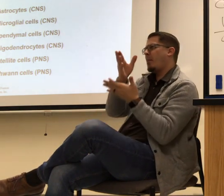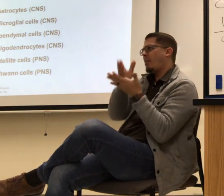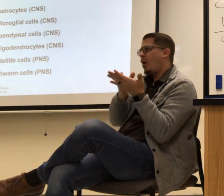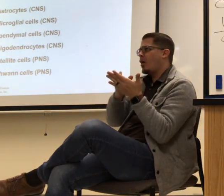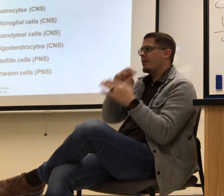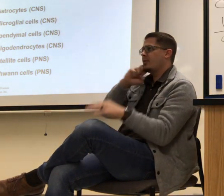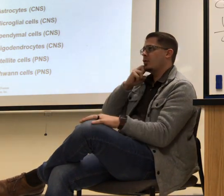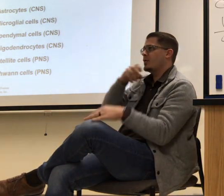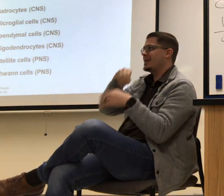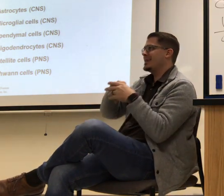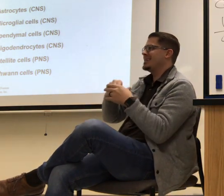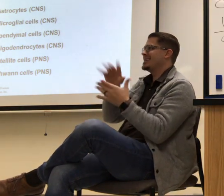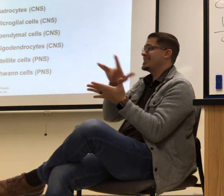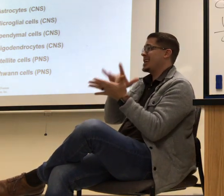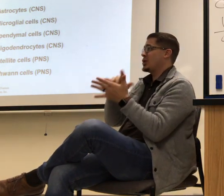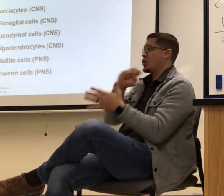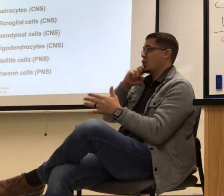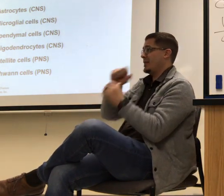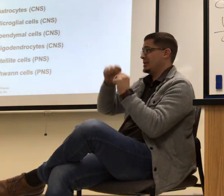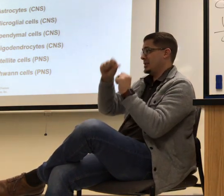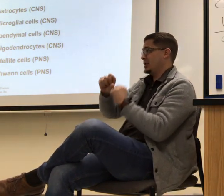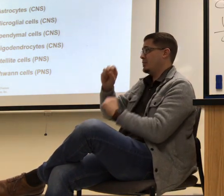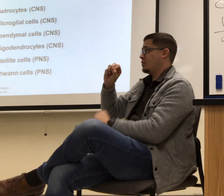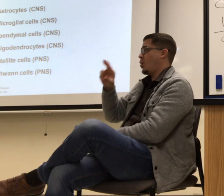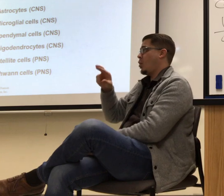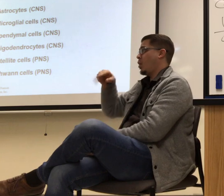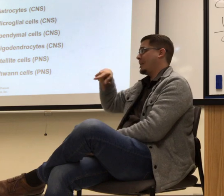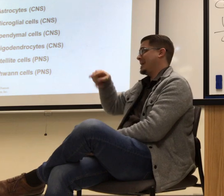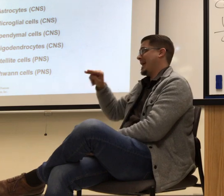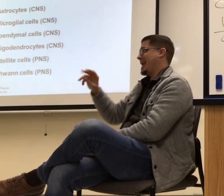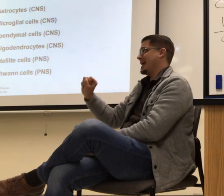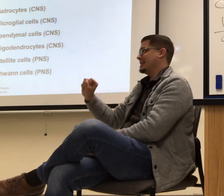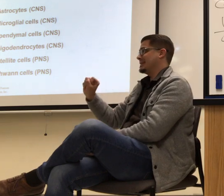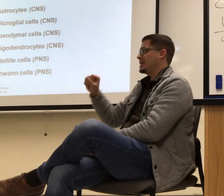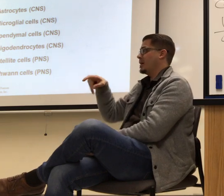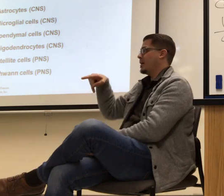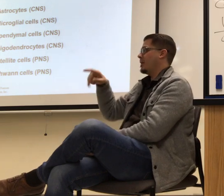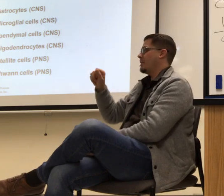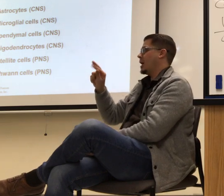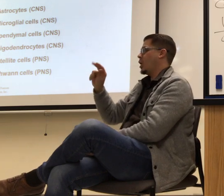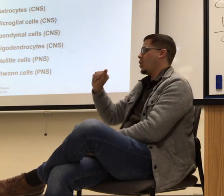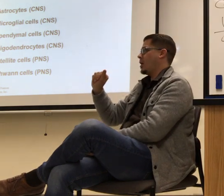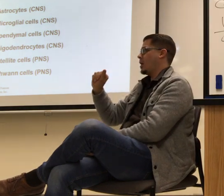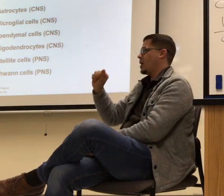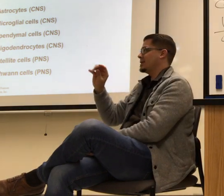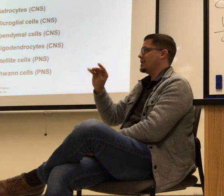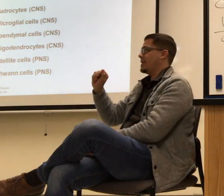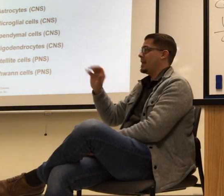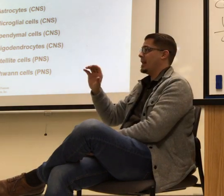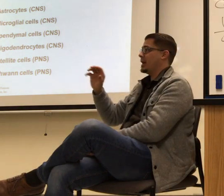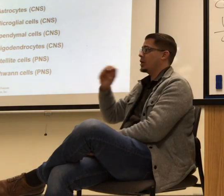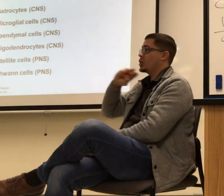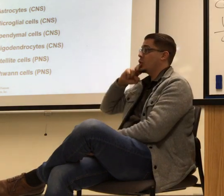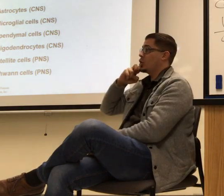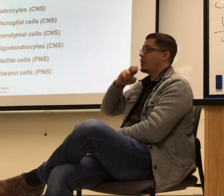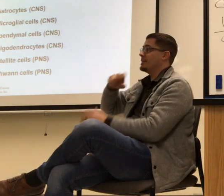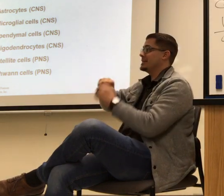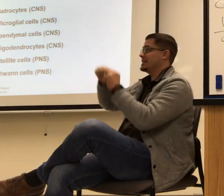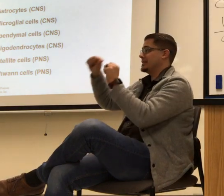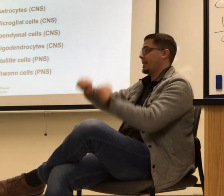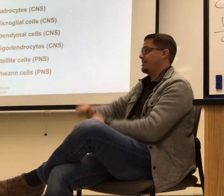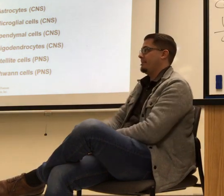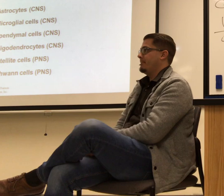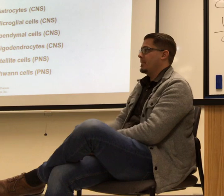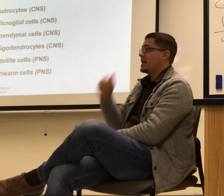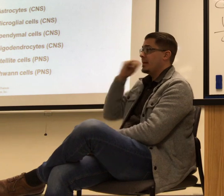nerves in the CNS or the PNS. That's what's in parentheses there. Okay. Let's remember that if